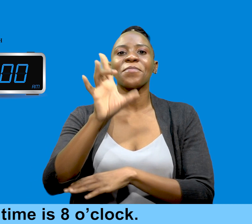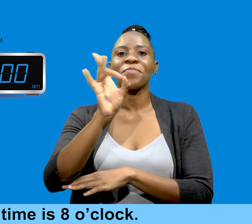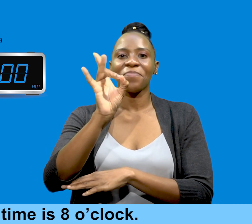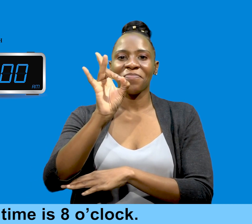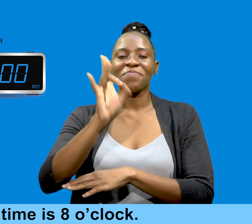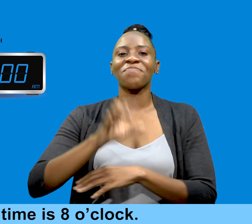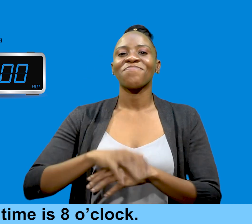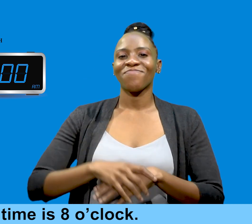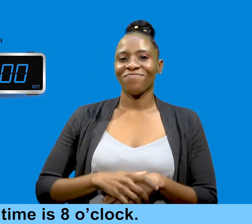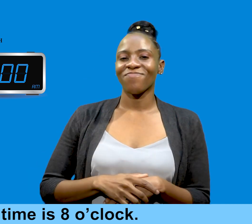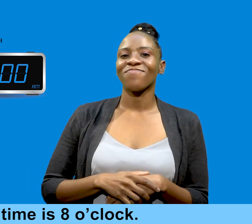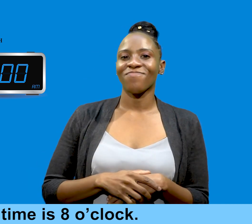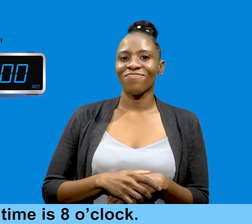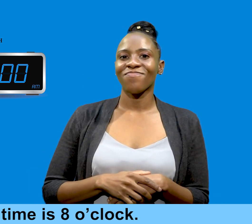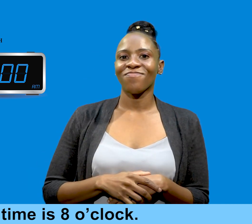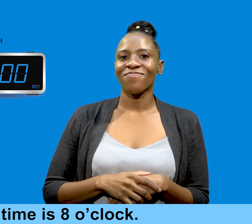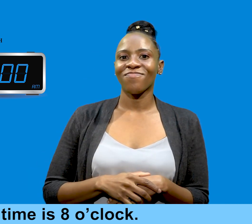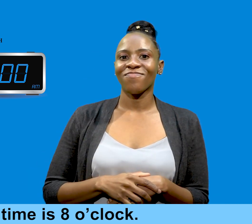The time is 8 o'clock.